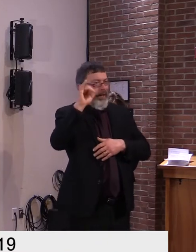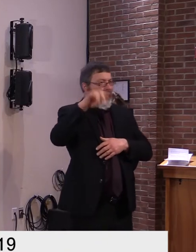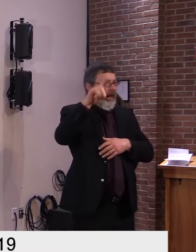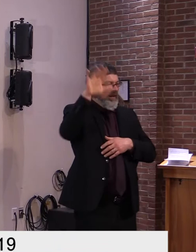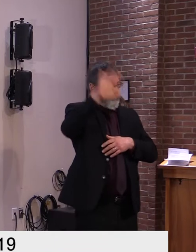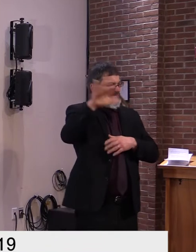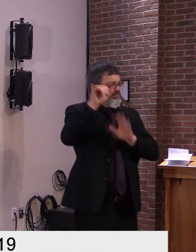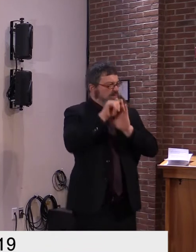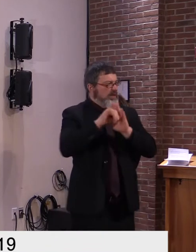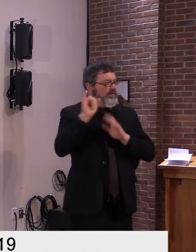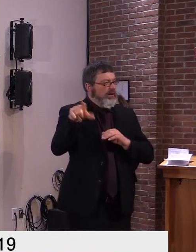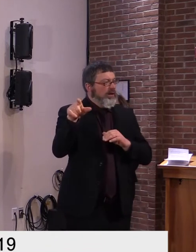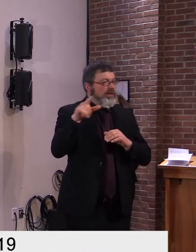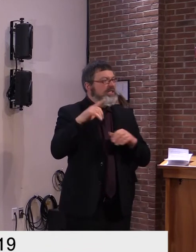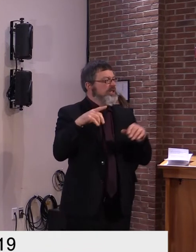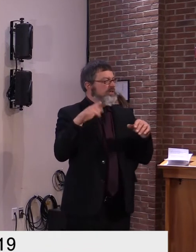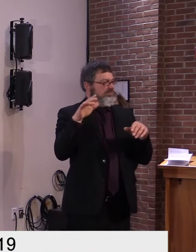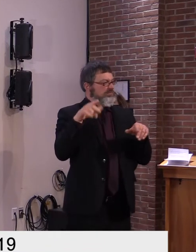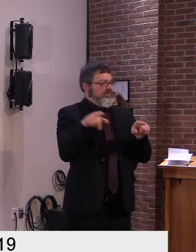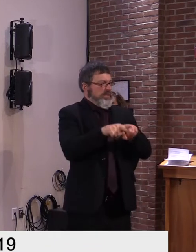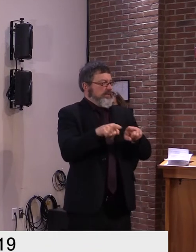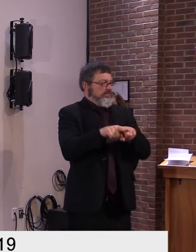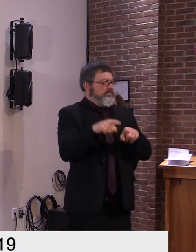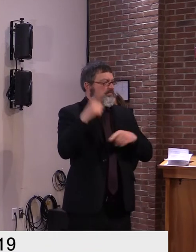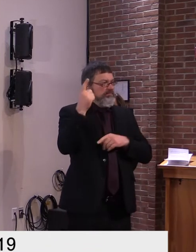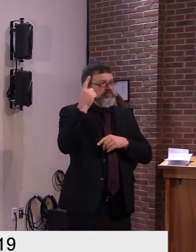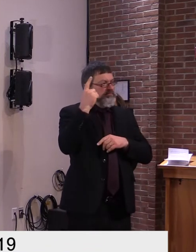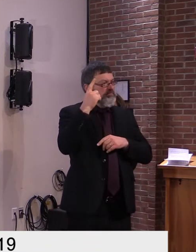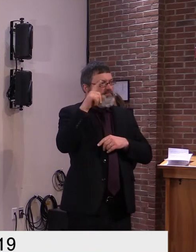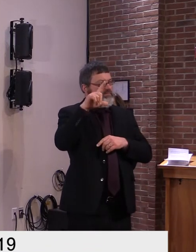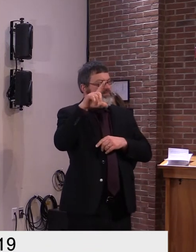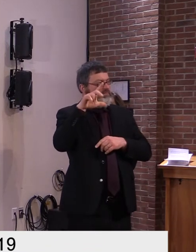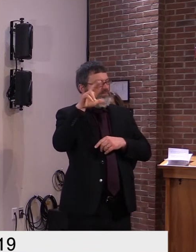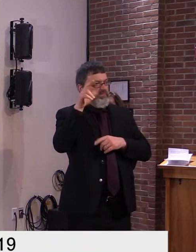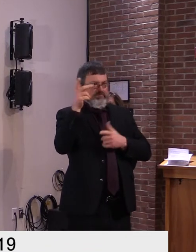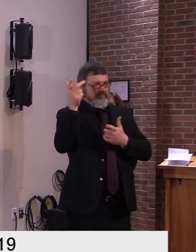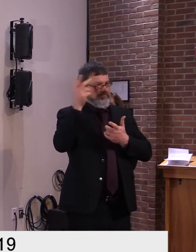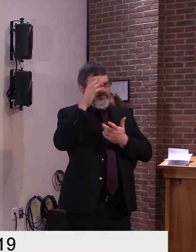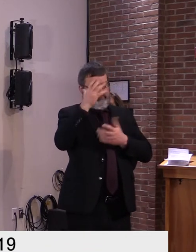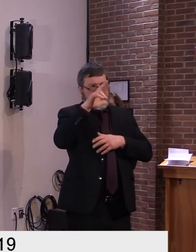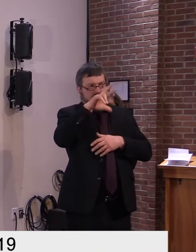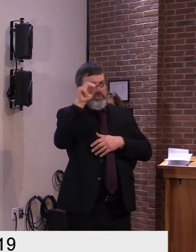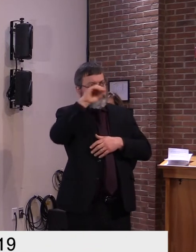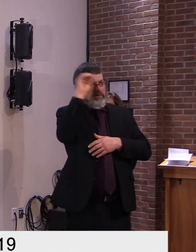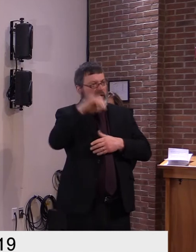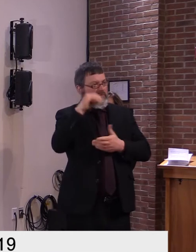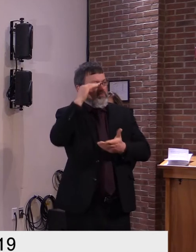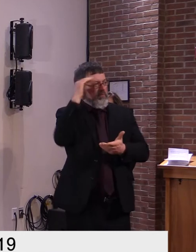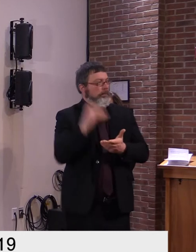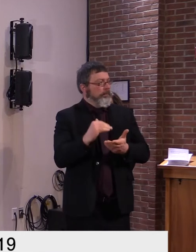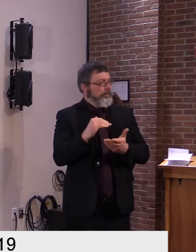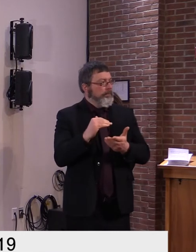because we're the second least populated state in the country, so we're already at a pretty low level.